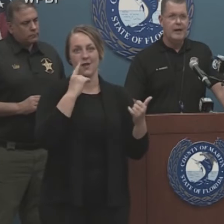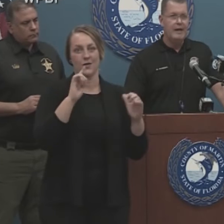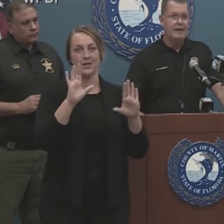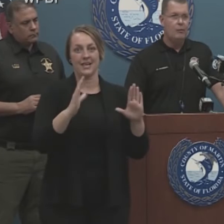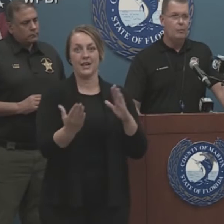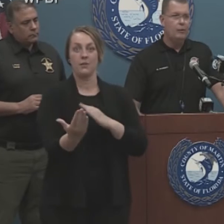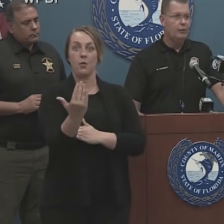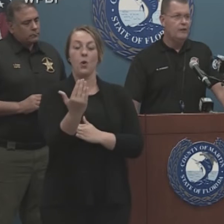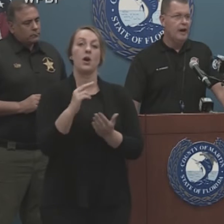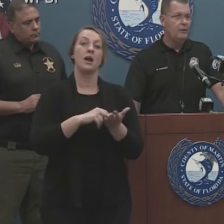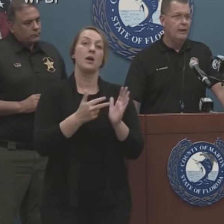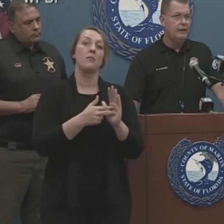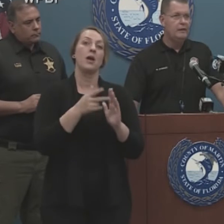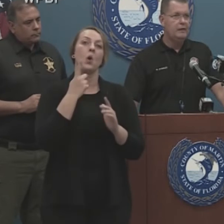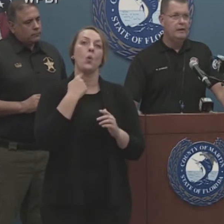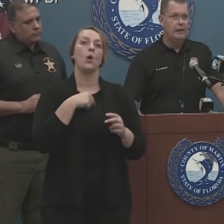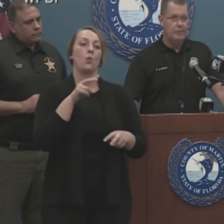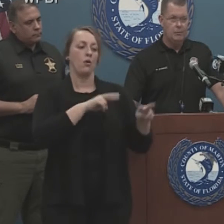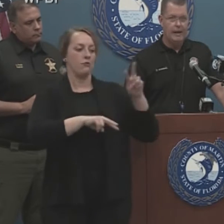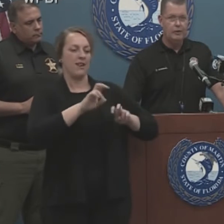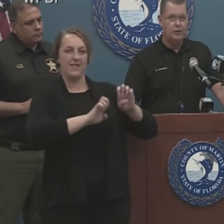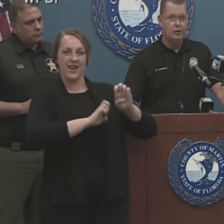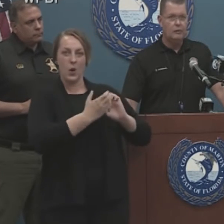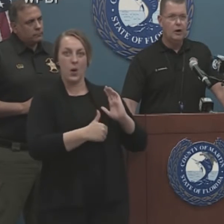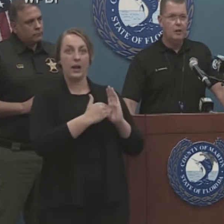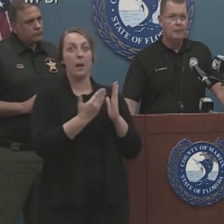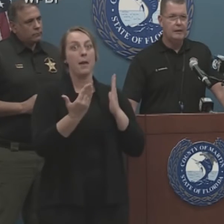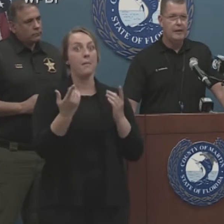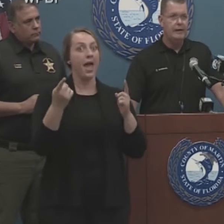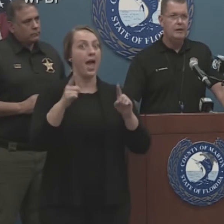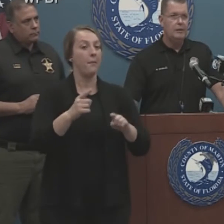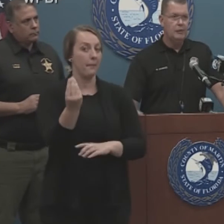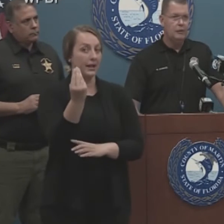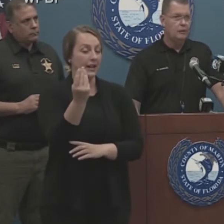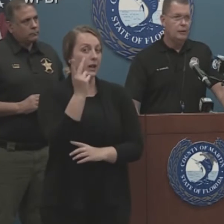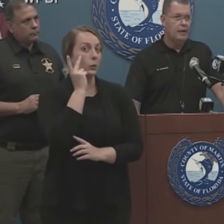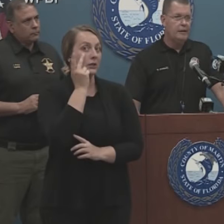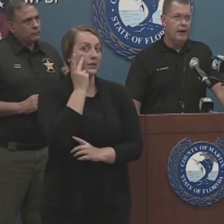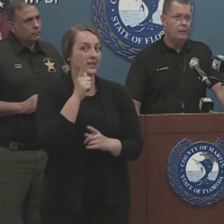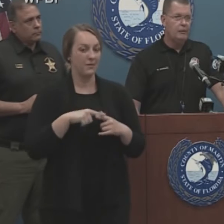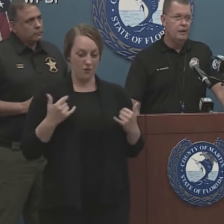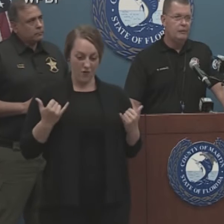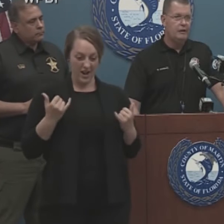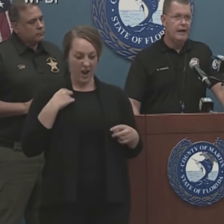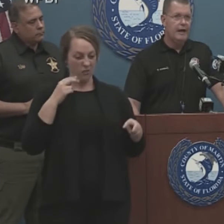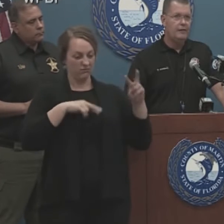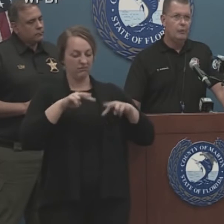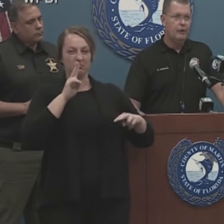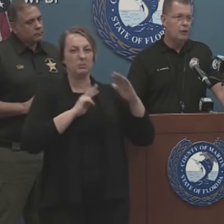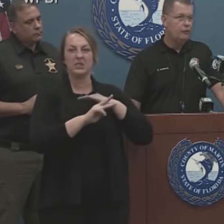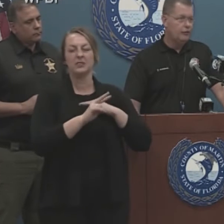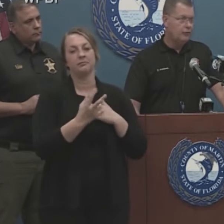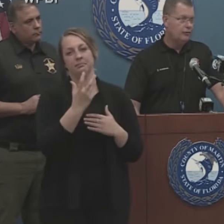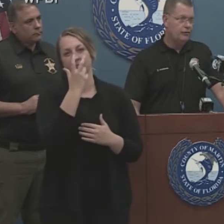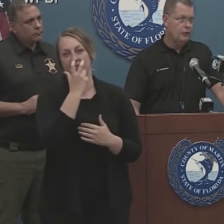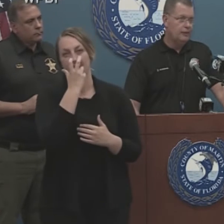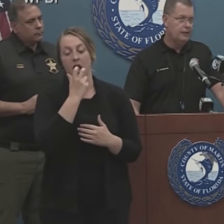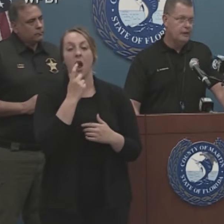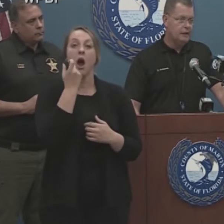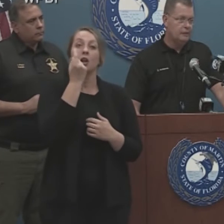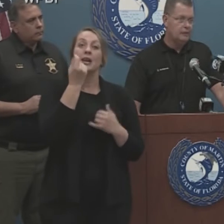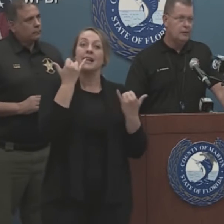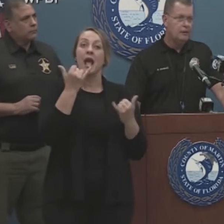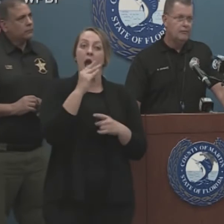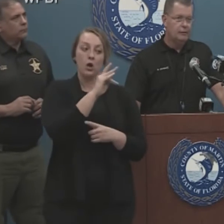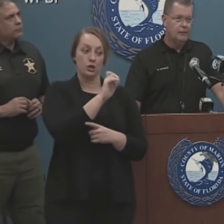morning. That will be reevaluated. It might occur on Monday, but currently right now we do not see that. There will be no shelters